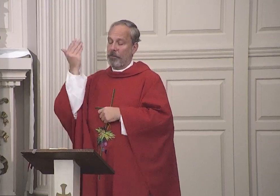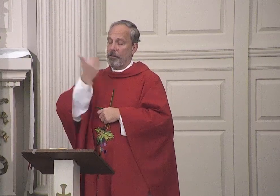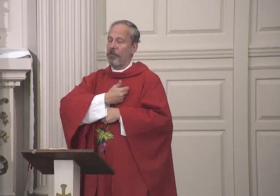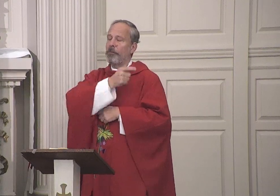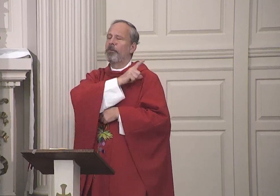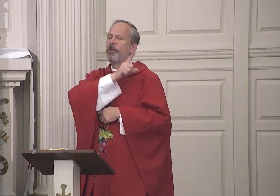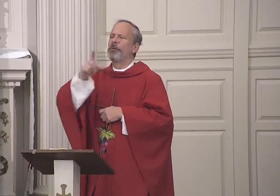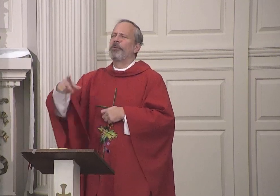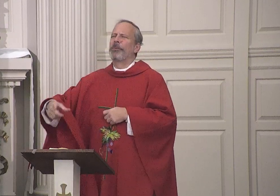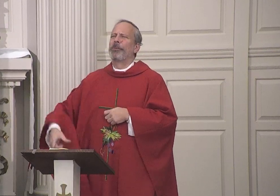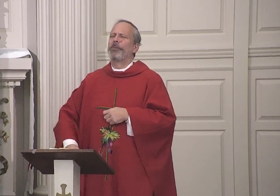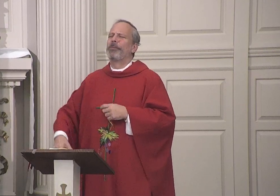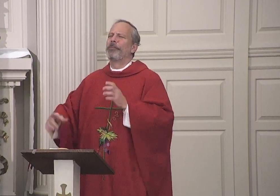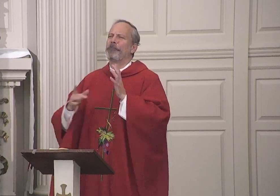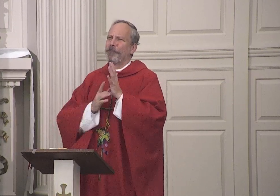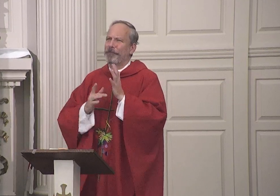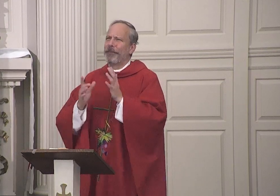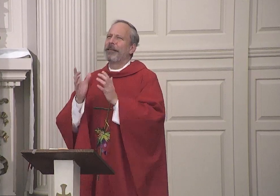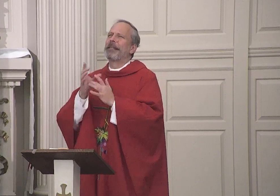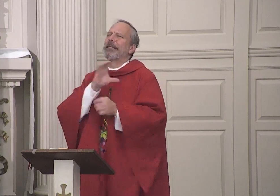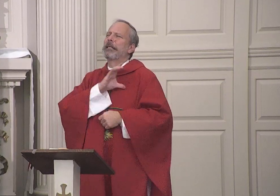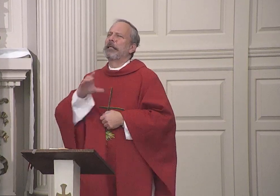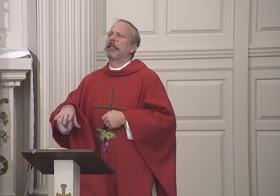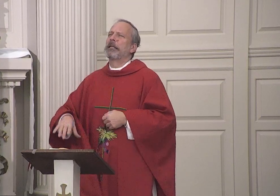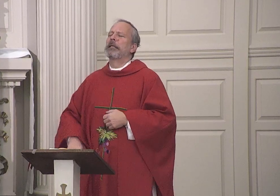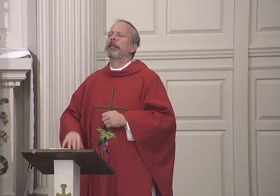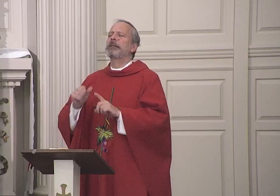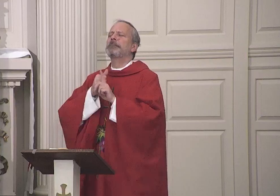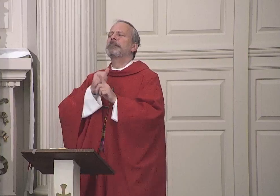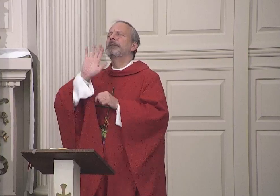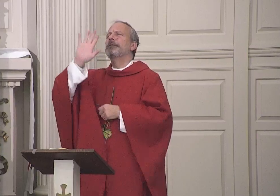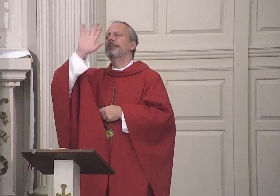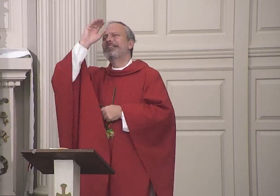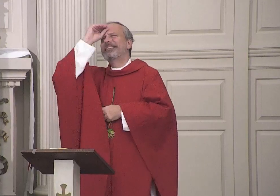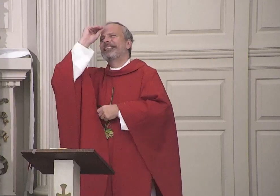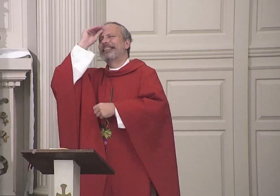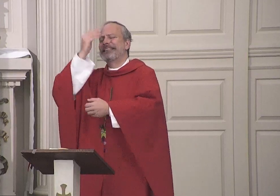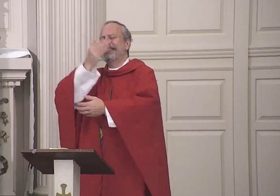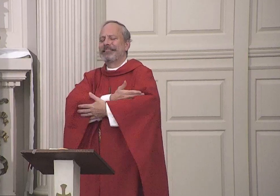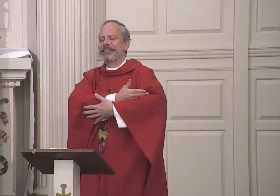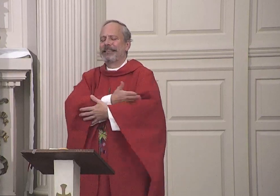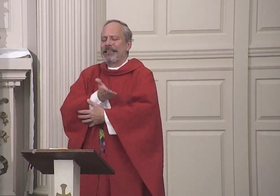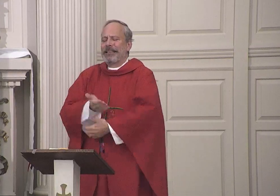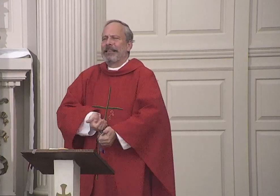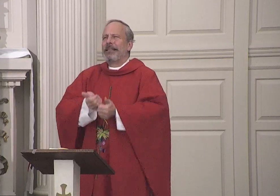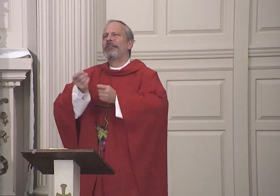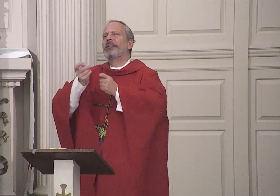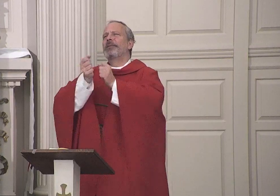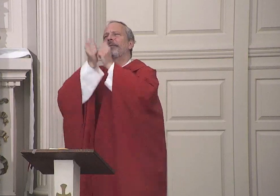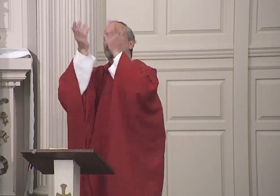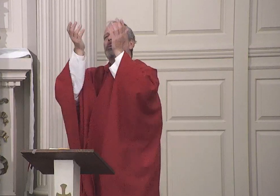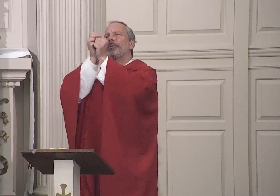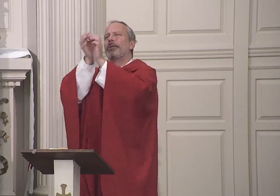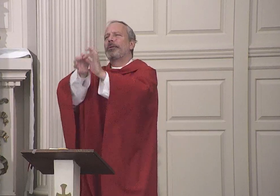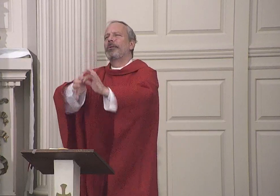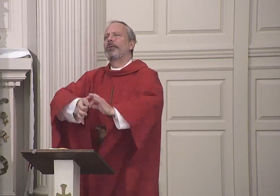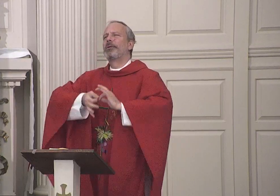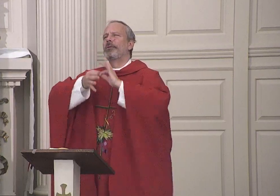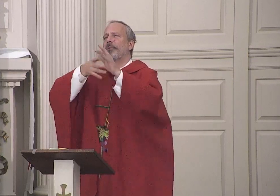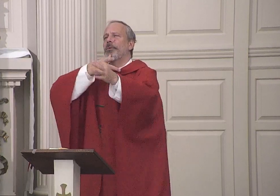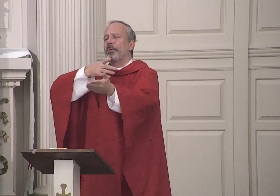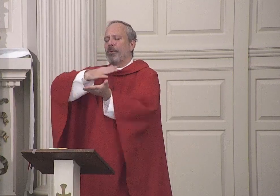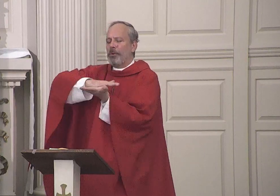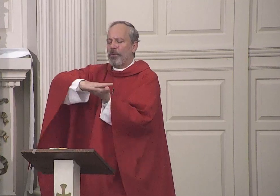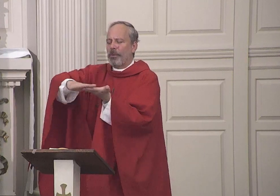Through our Lord Jesus Christ, your Son, who lives and reigns with you in the unity of the Holy